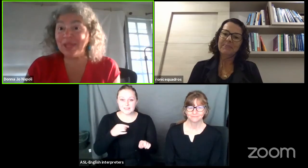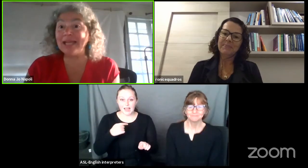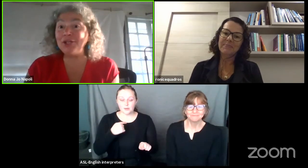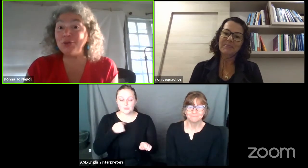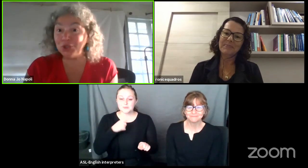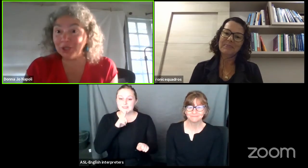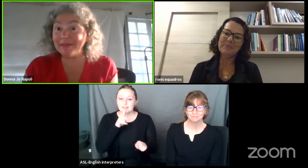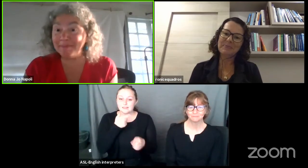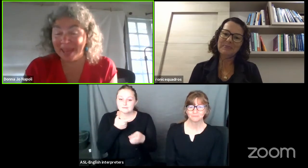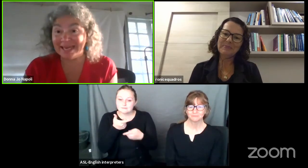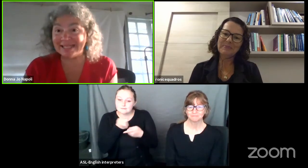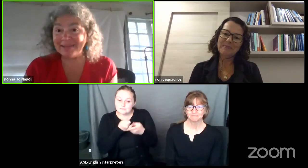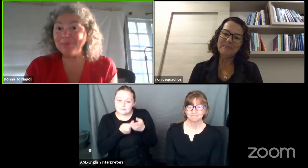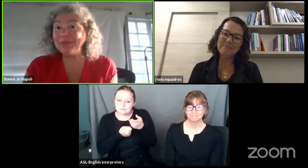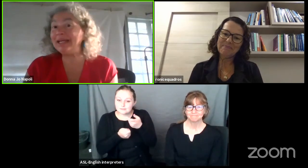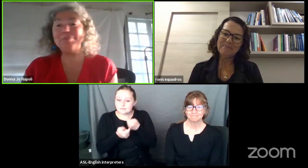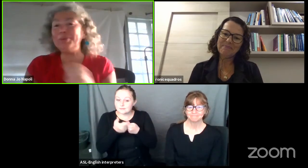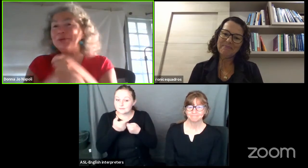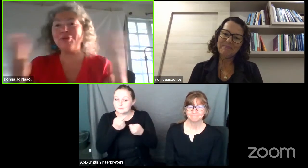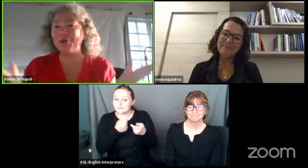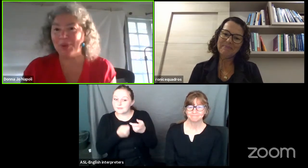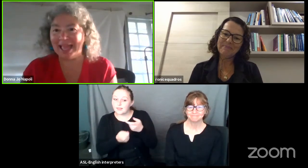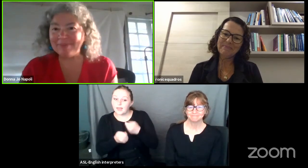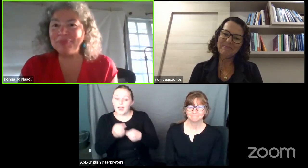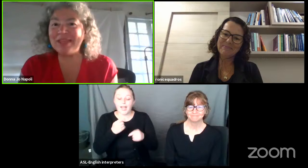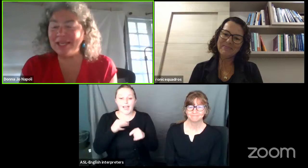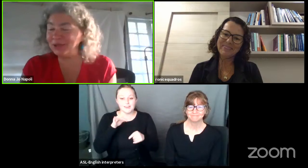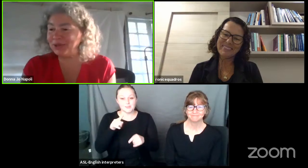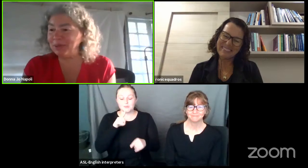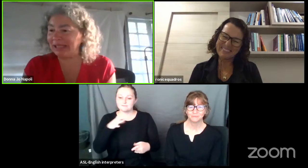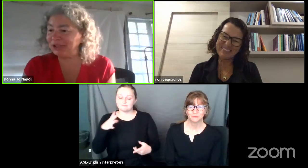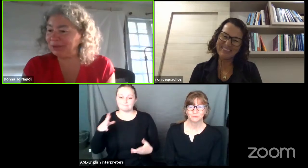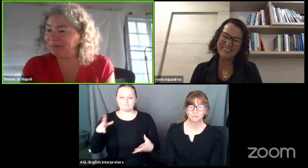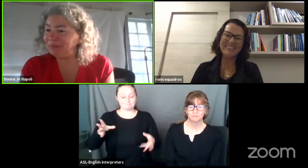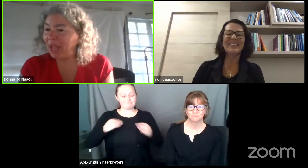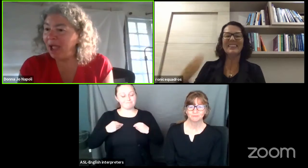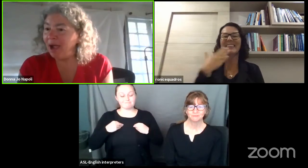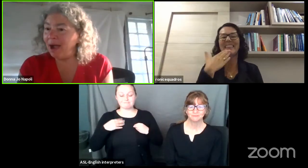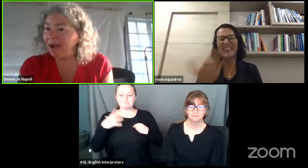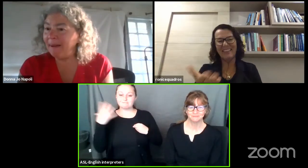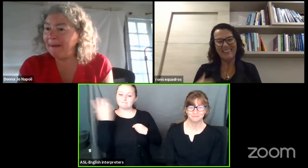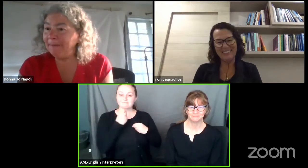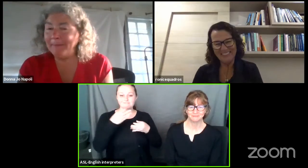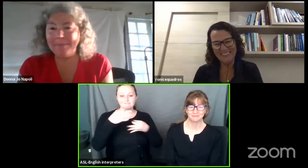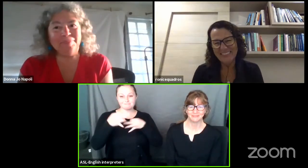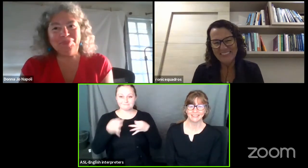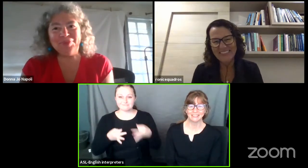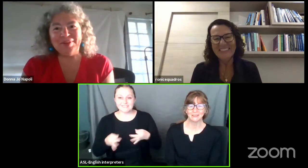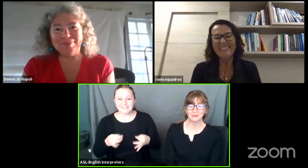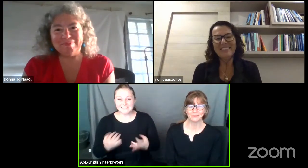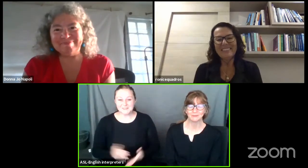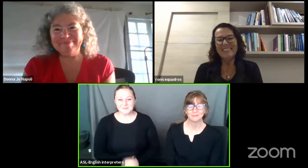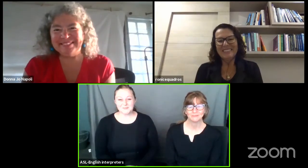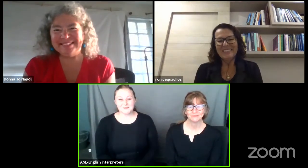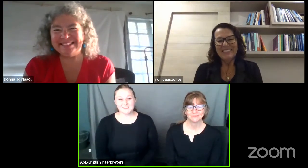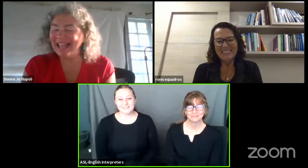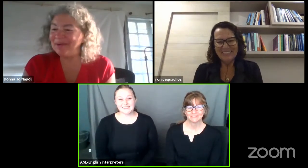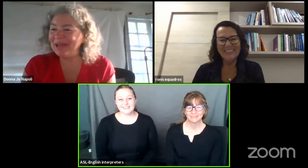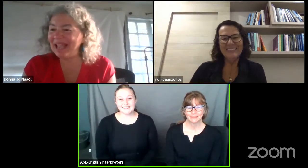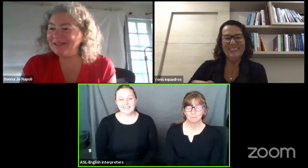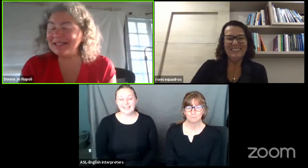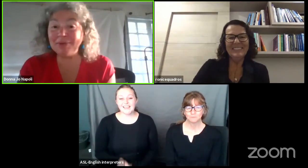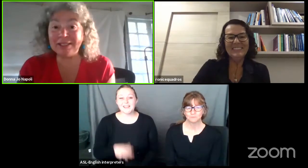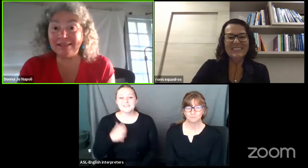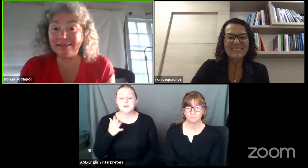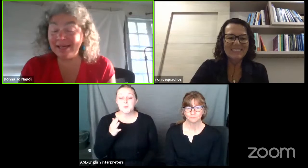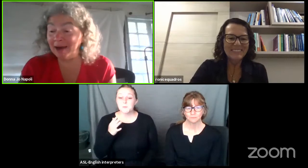you and you took the bait in a beautiful way. Thank you so much. Thank you.